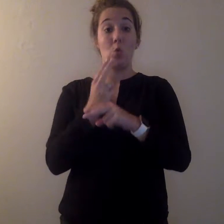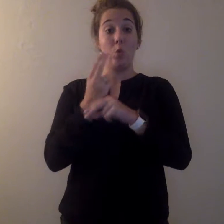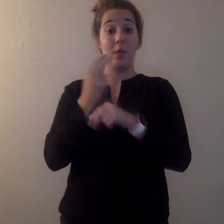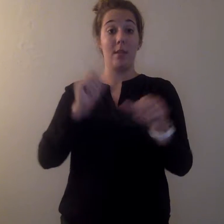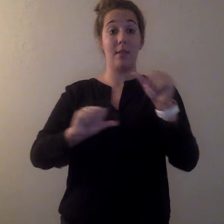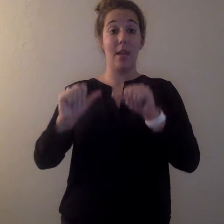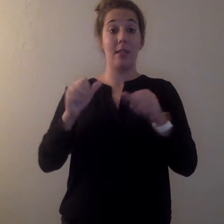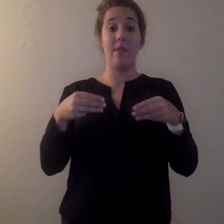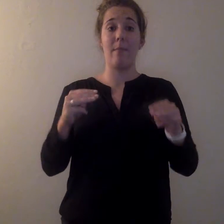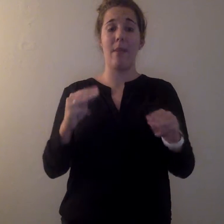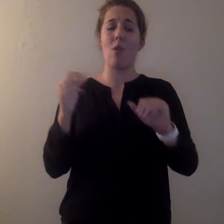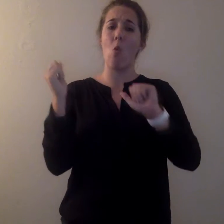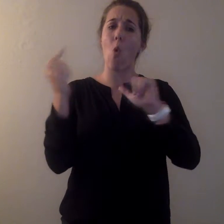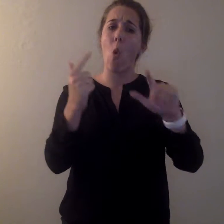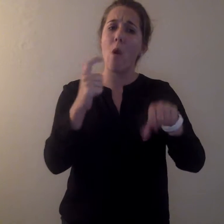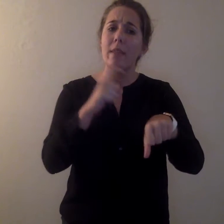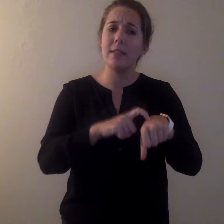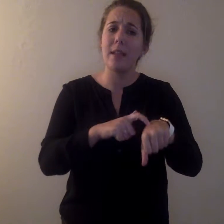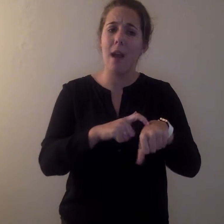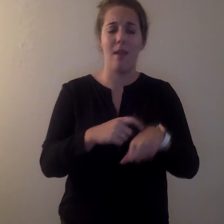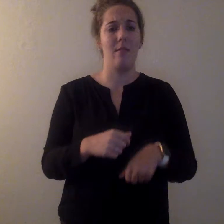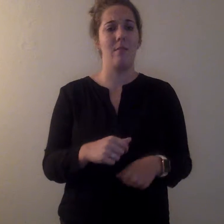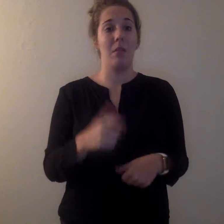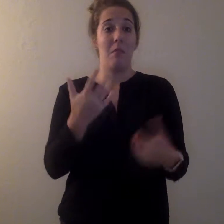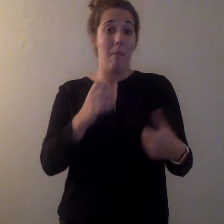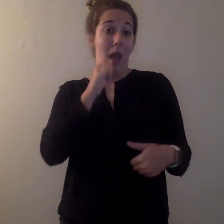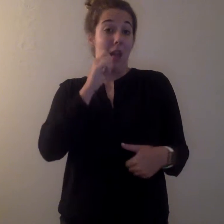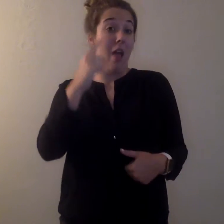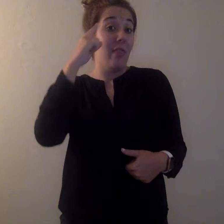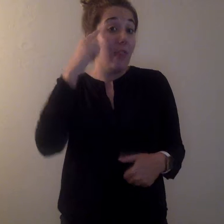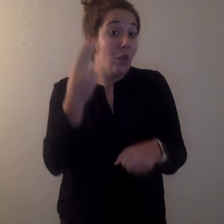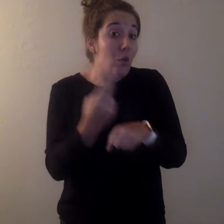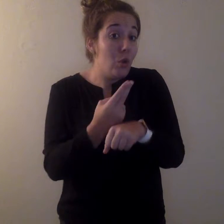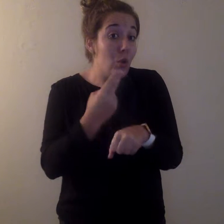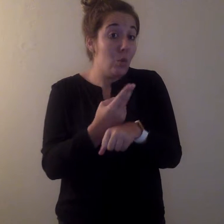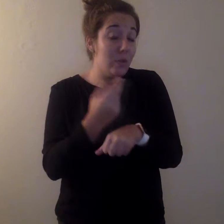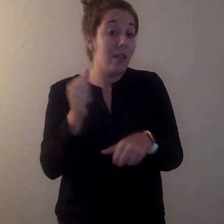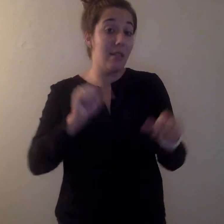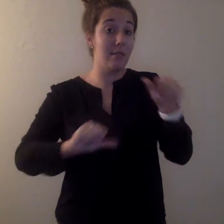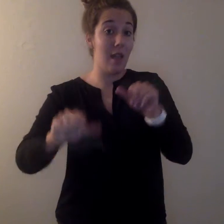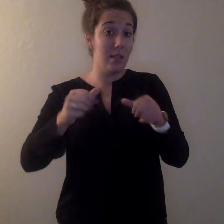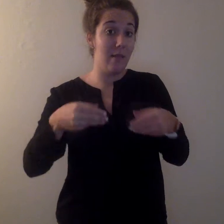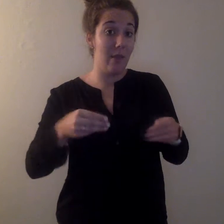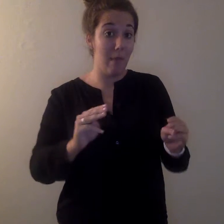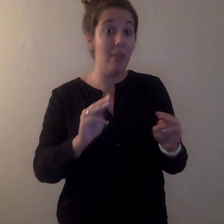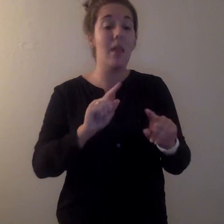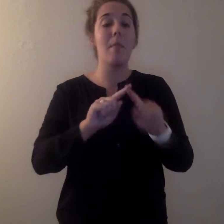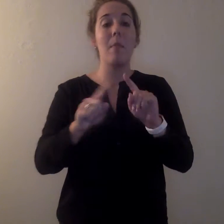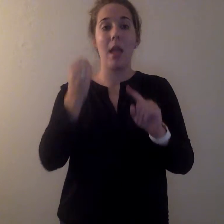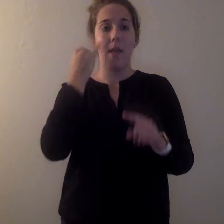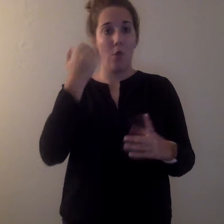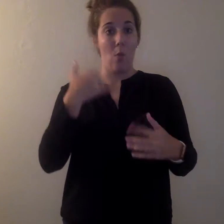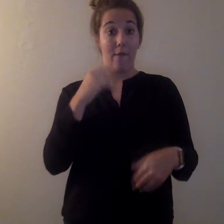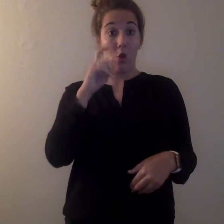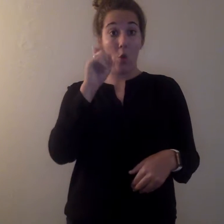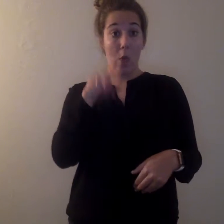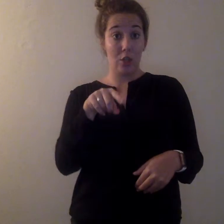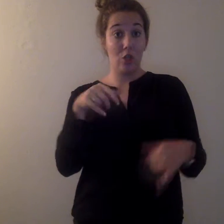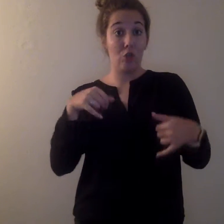all the time. You might not think you're using the scientific method, but whenever you have a question that you're trying to figure out the answer to, you really are